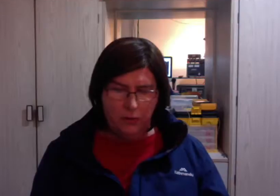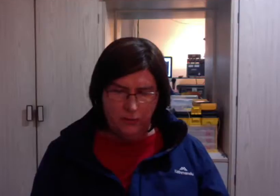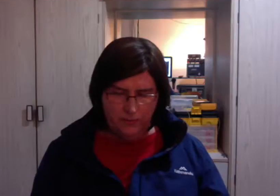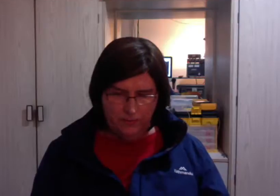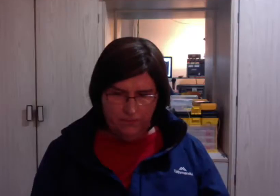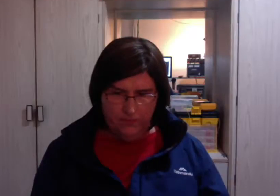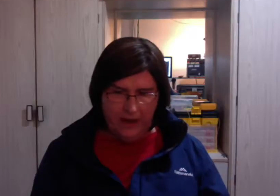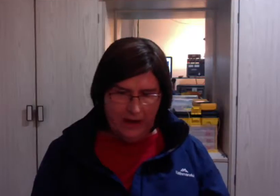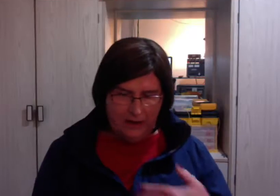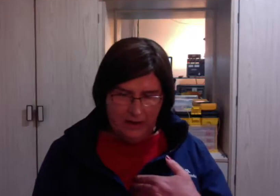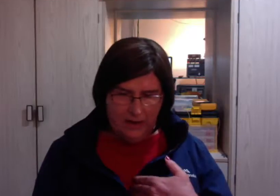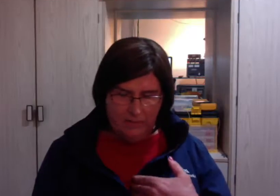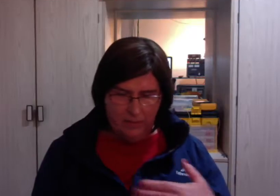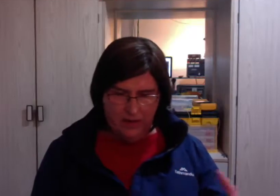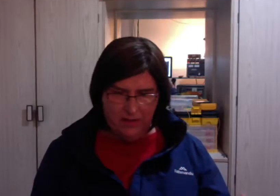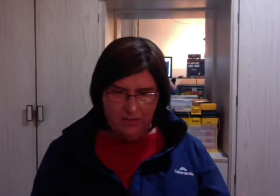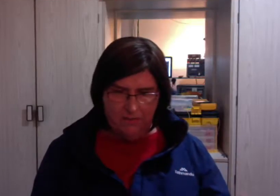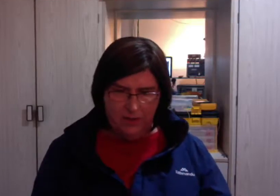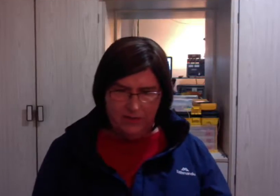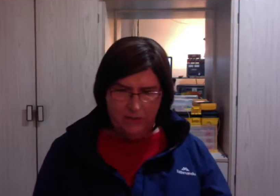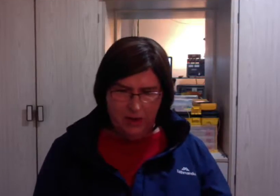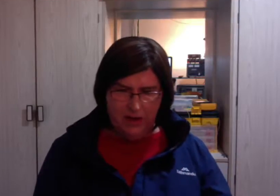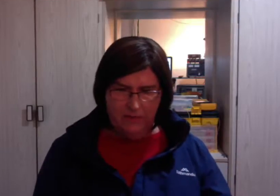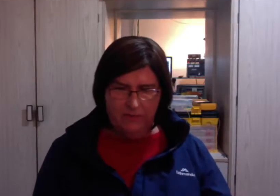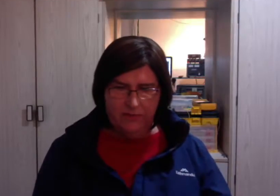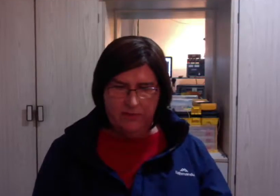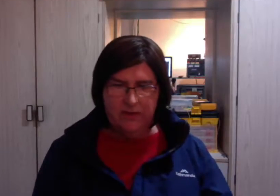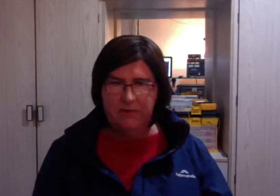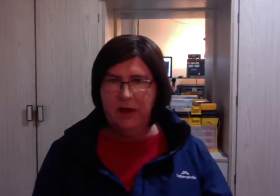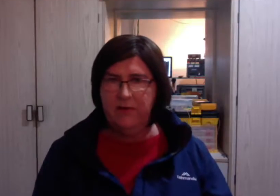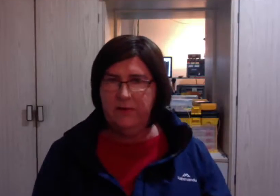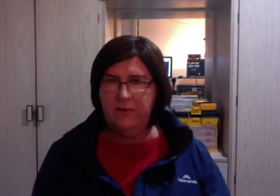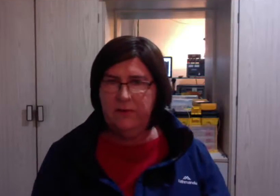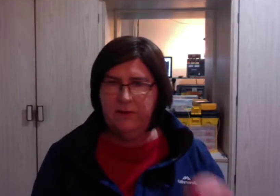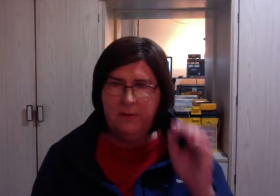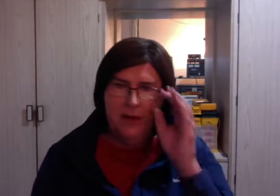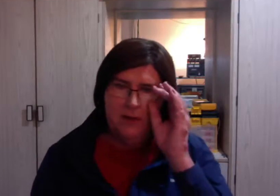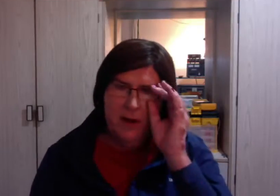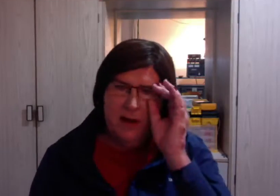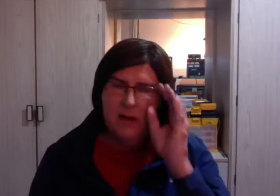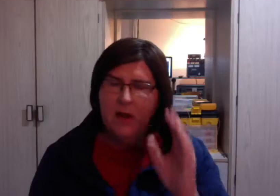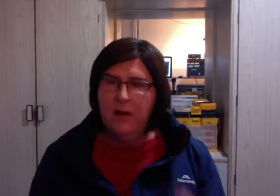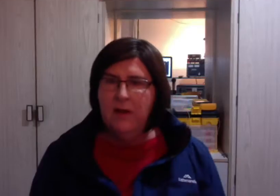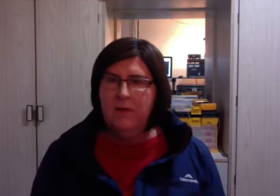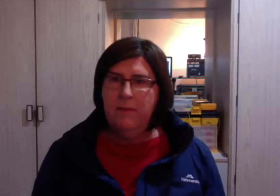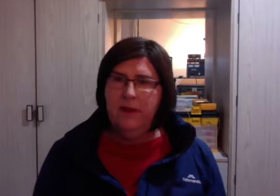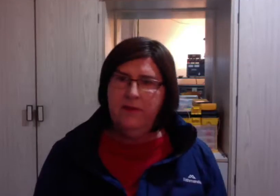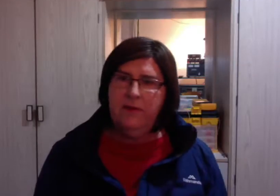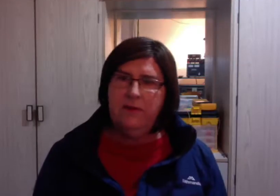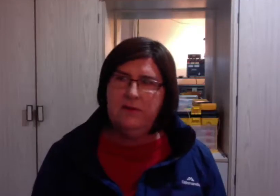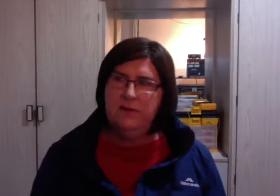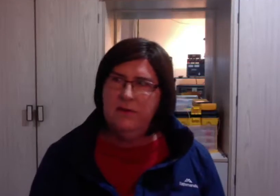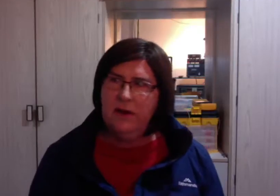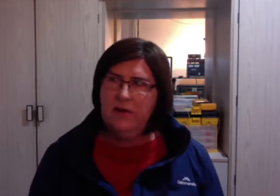use, and I often bring them, some kind of sieving device to sieve the petrol out. The best thing to do is actually